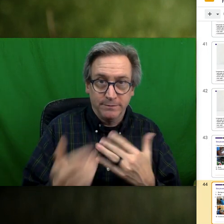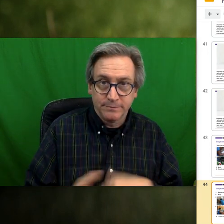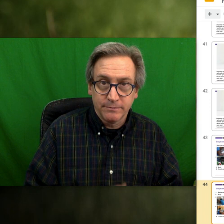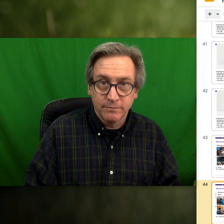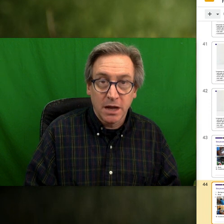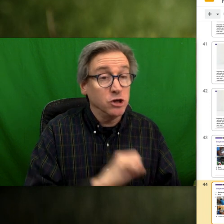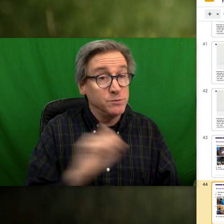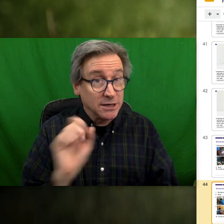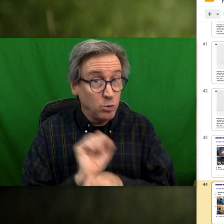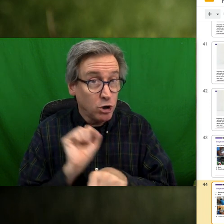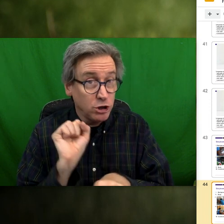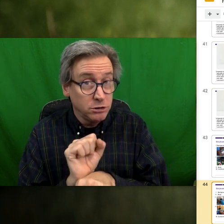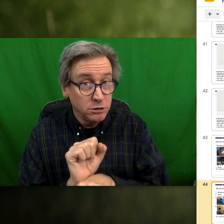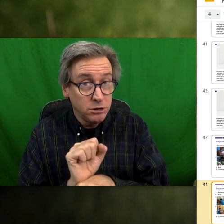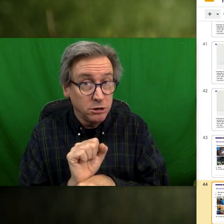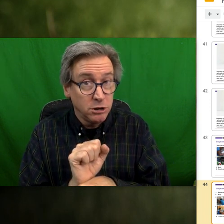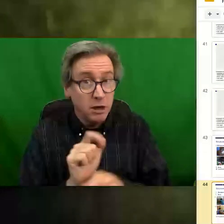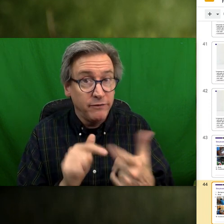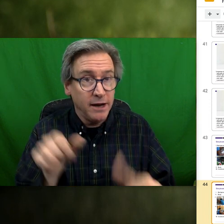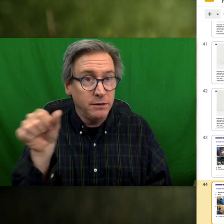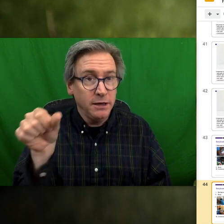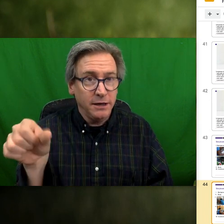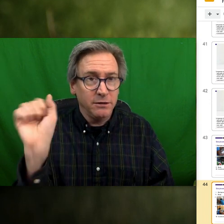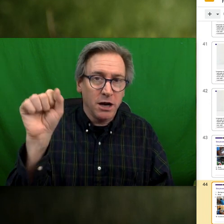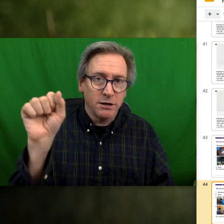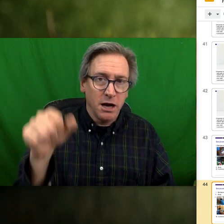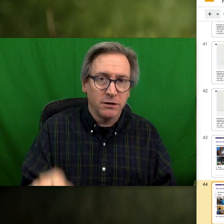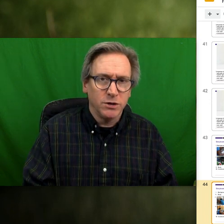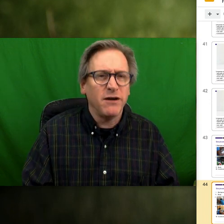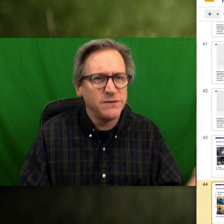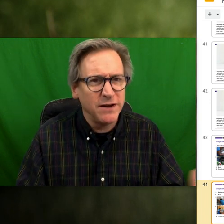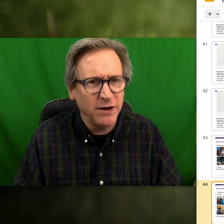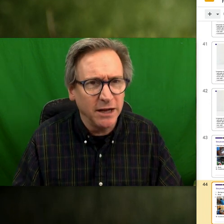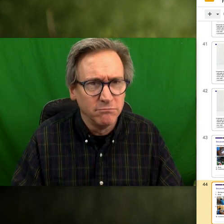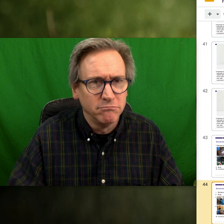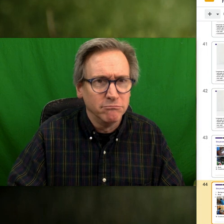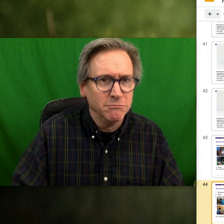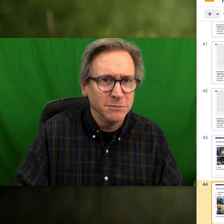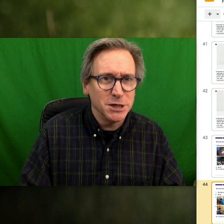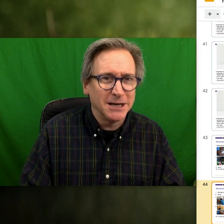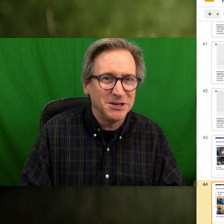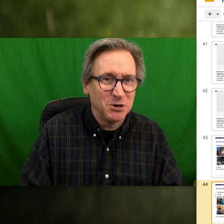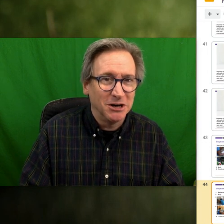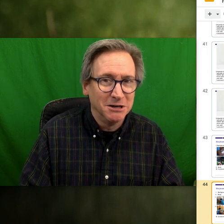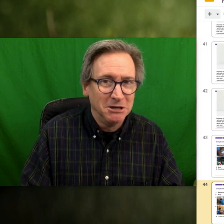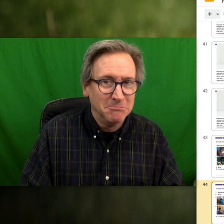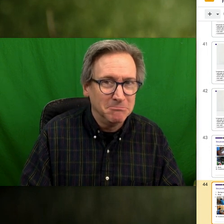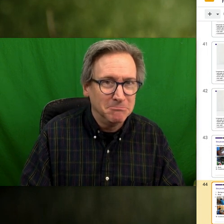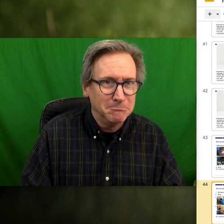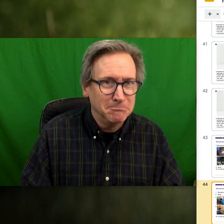whatever. Goes back to work. Then ding, ding, or knock, knock, which I always find funny. There's a knock at the door.